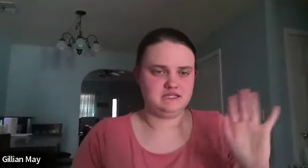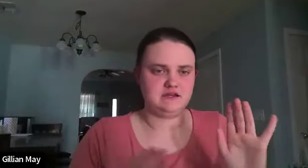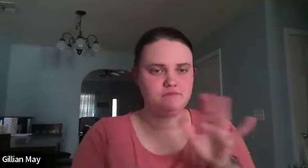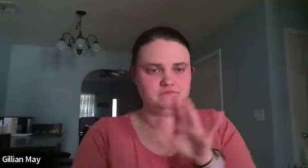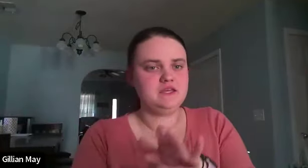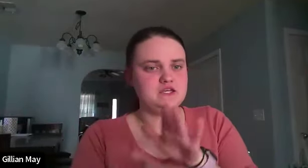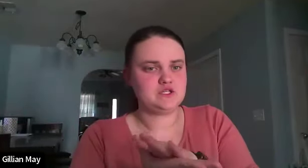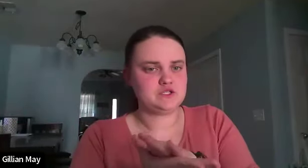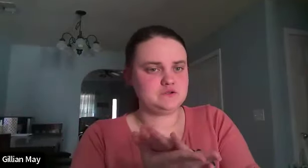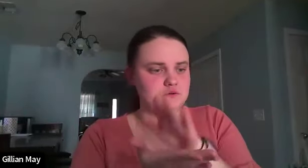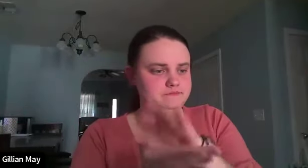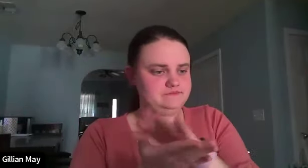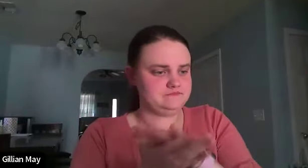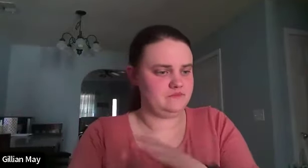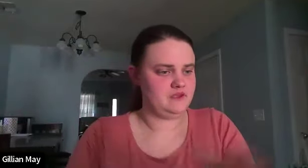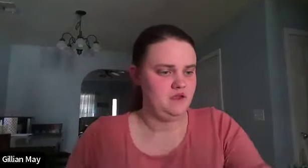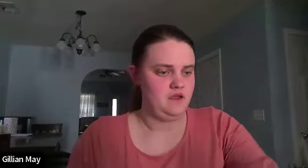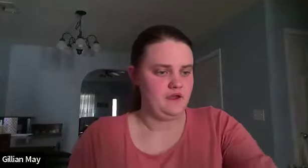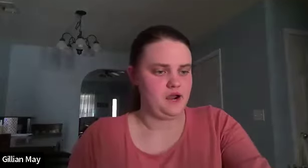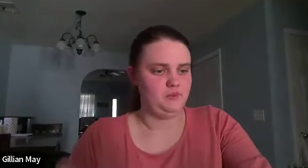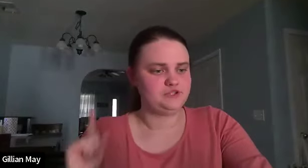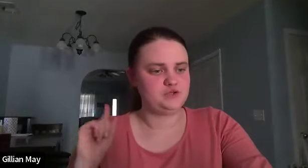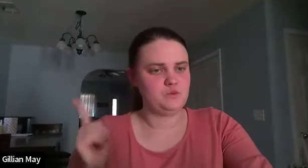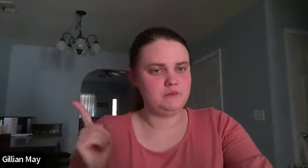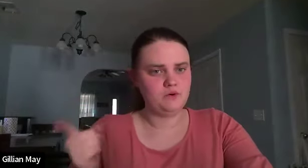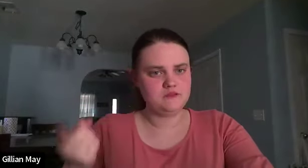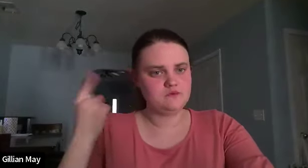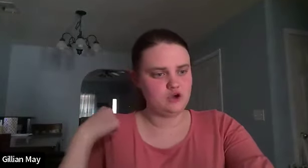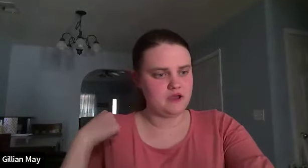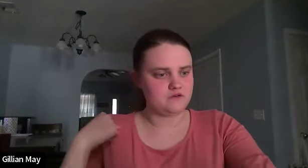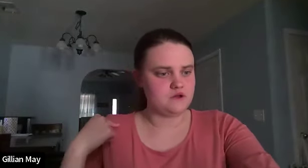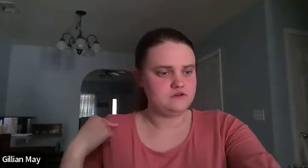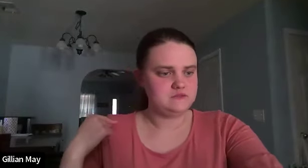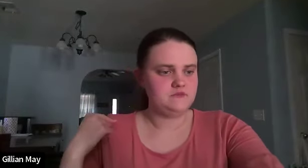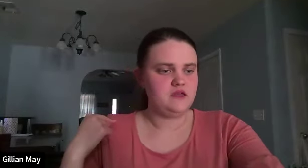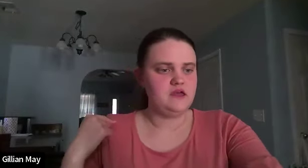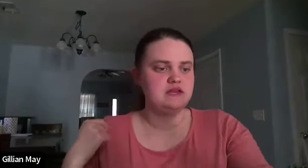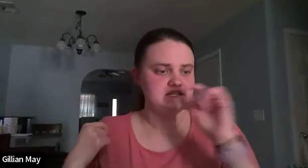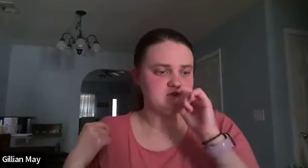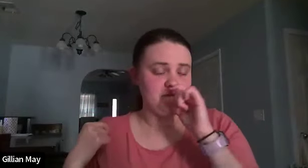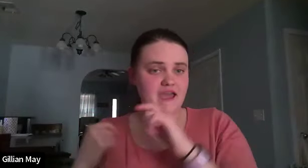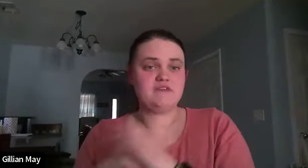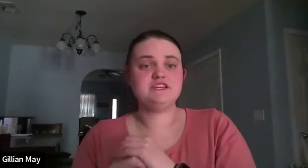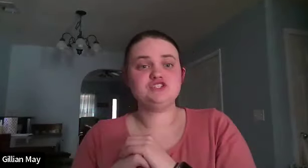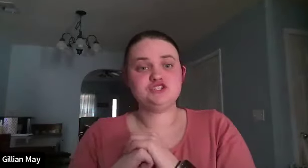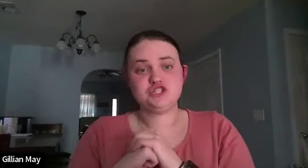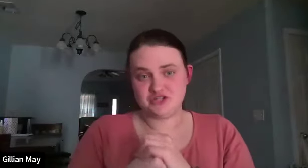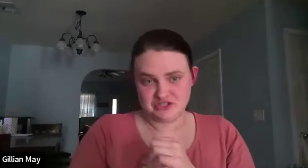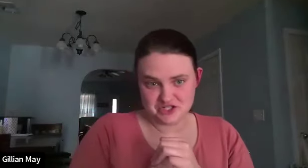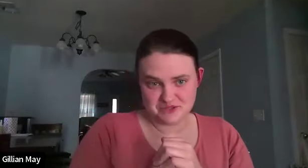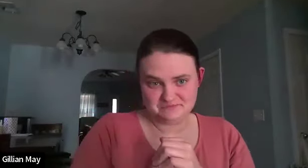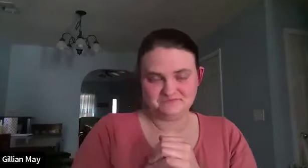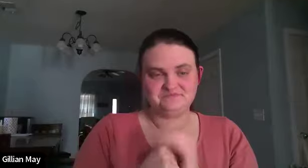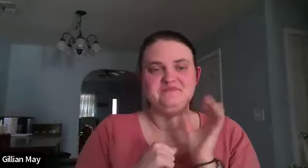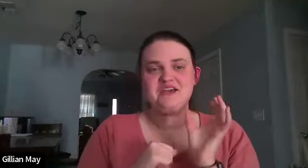not. School. All right, we'll do one more and then we'll go back through those. The next one we have is church. Now, if